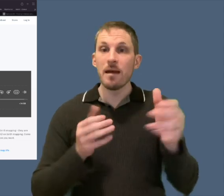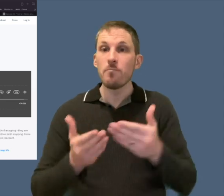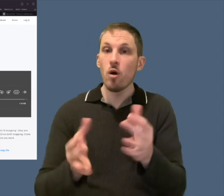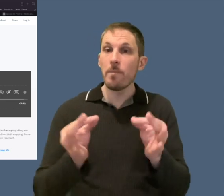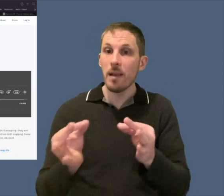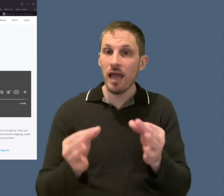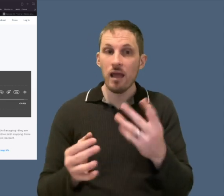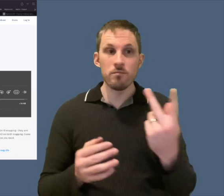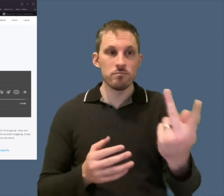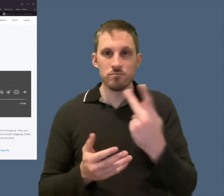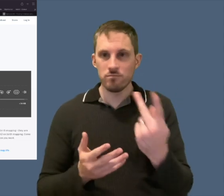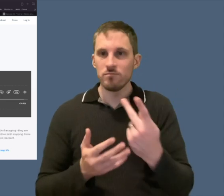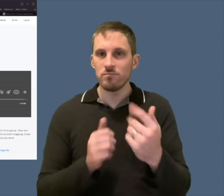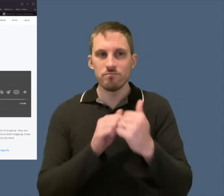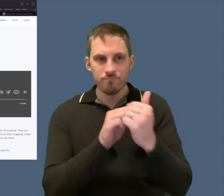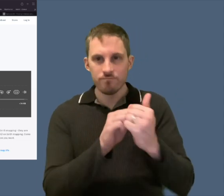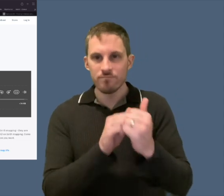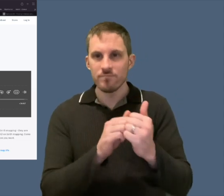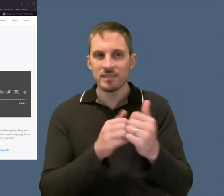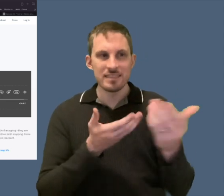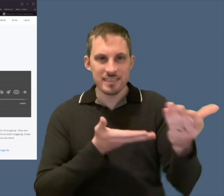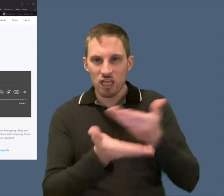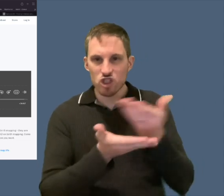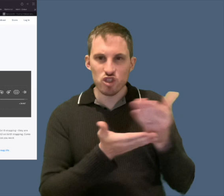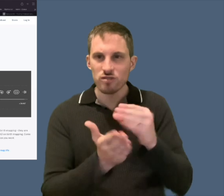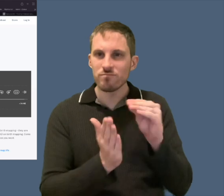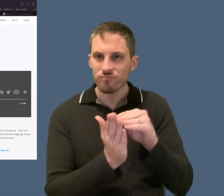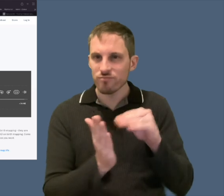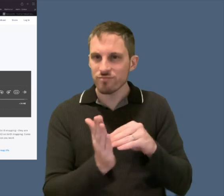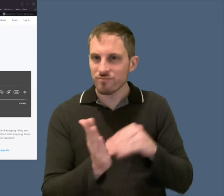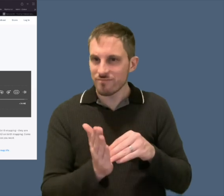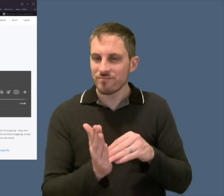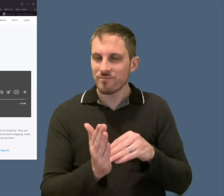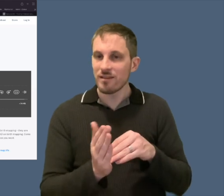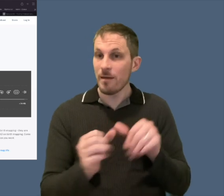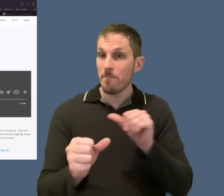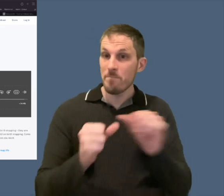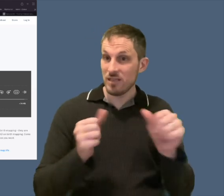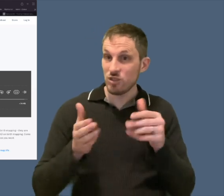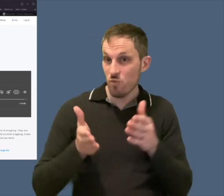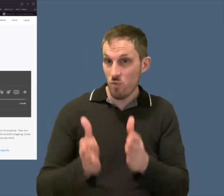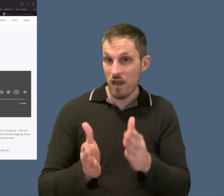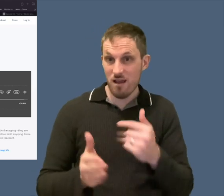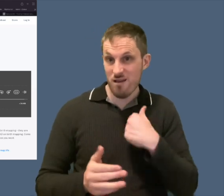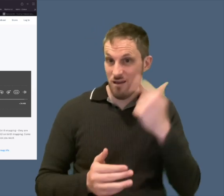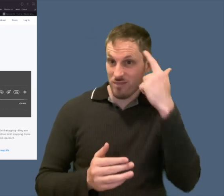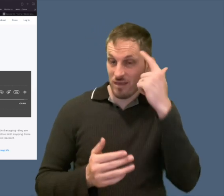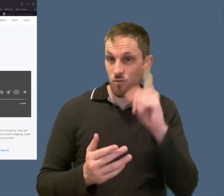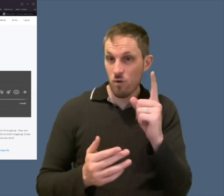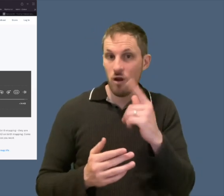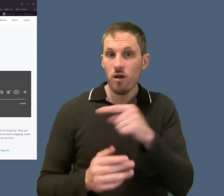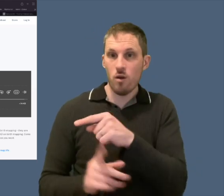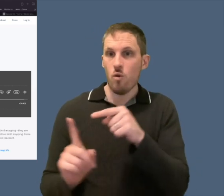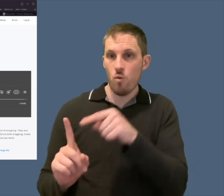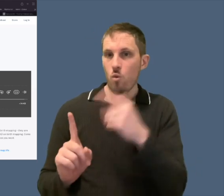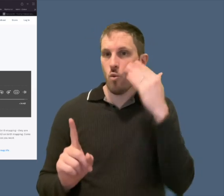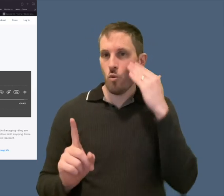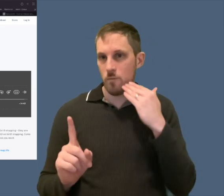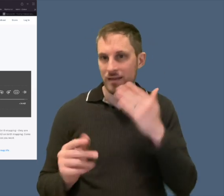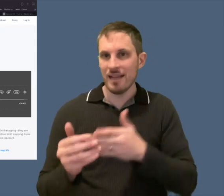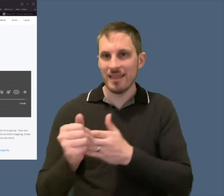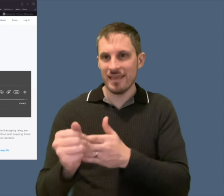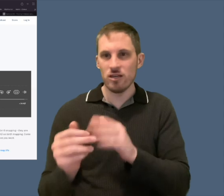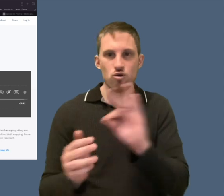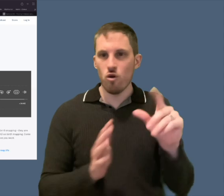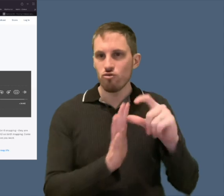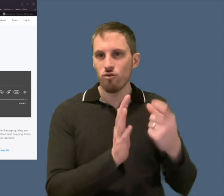involve discussion with the care provider. The best way to go about that, I think, is woman-led, not